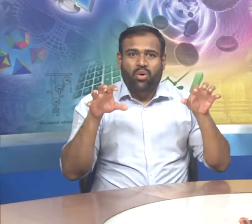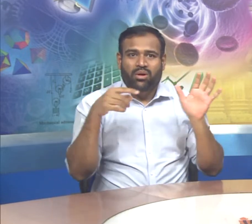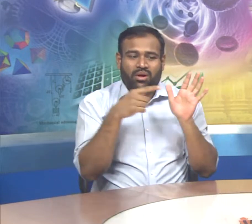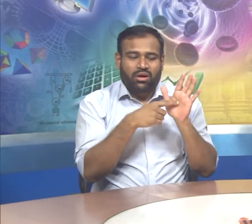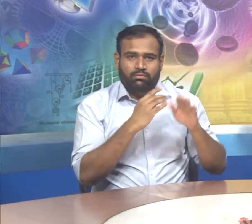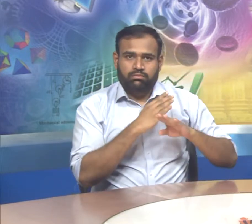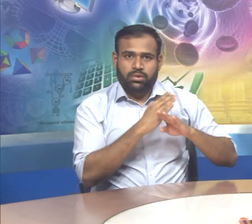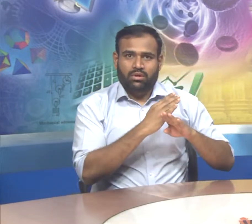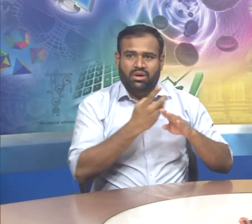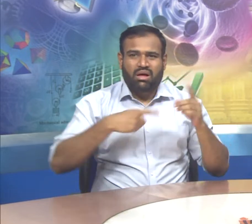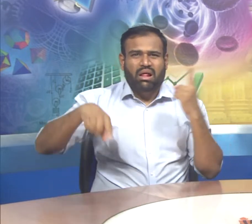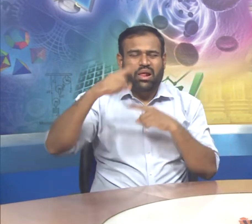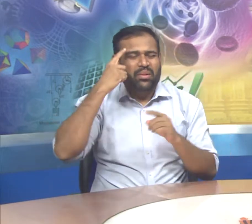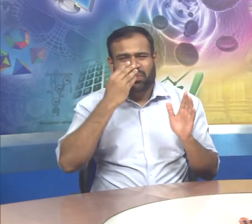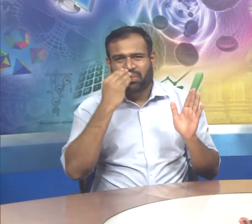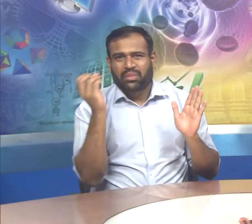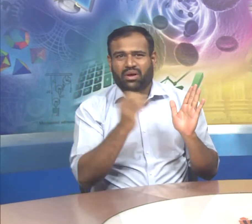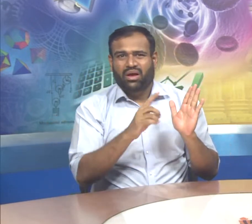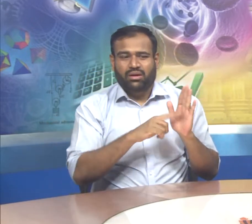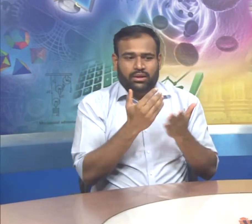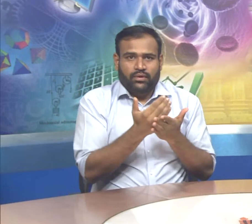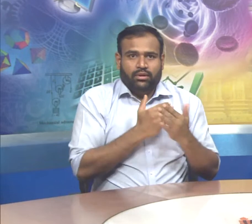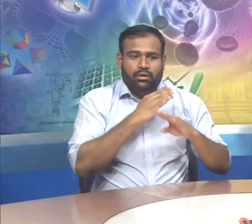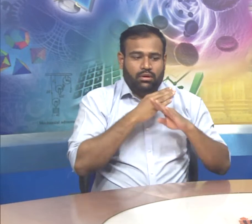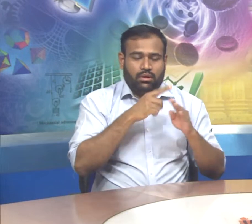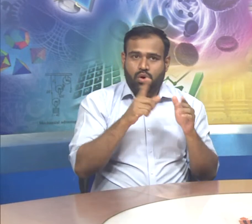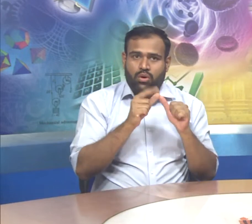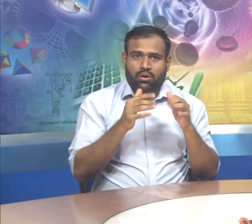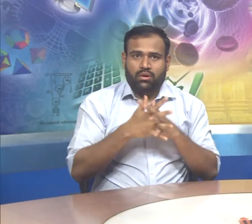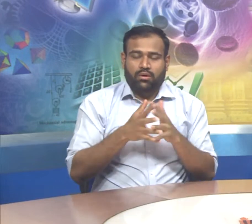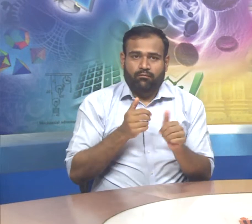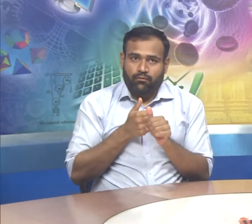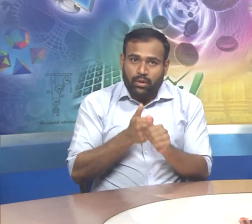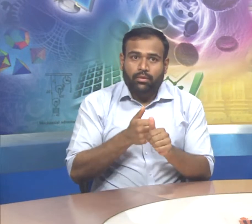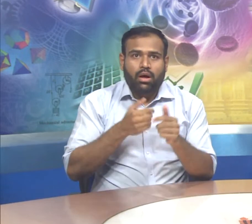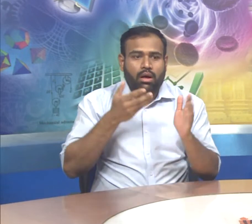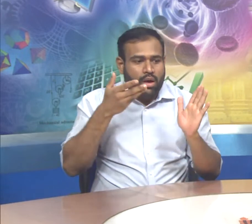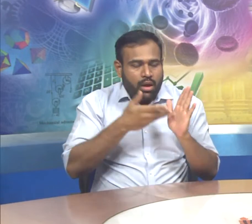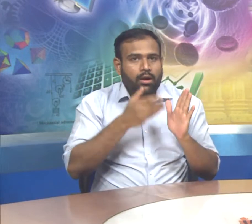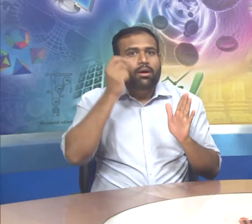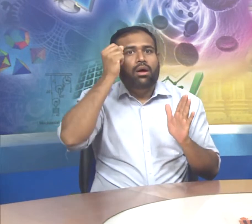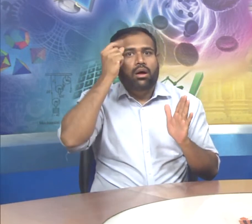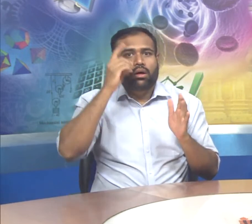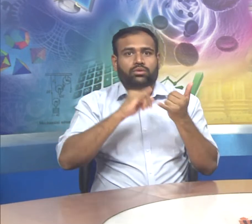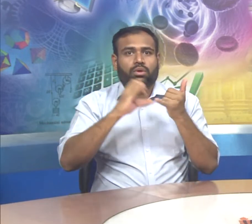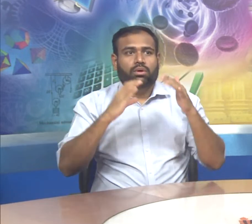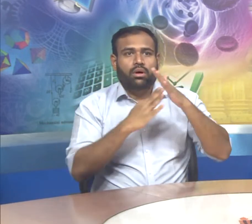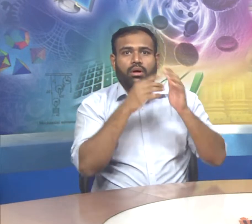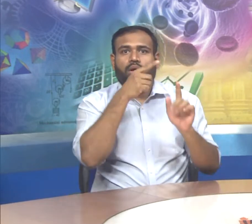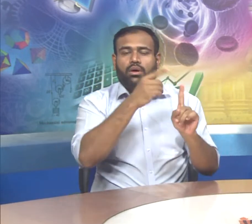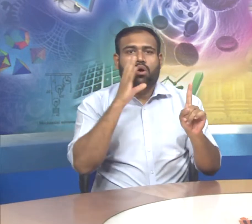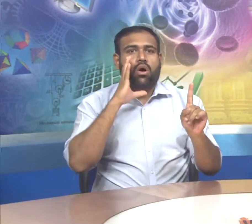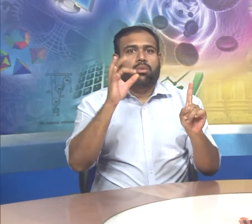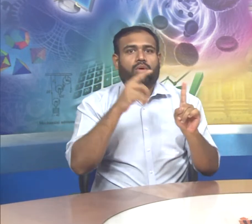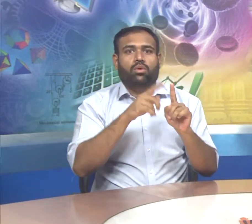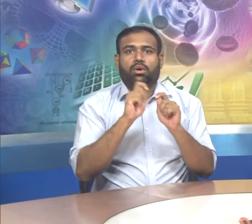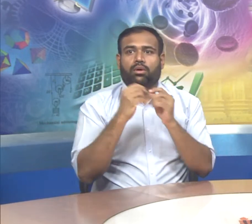Appreciate the role of the Supreme Court of India as guardian of the